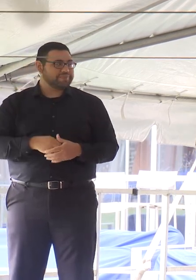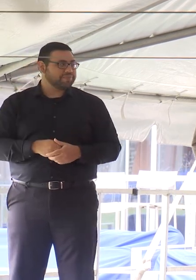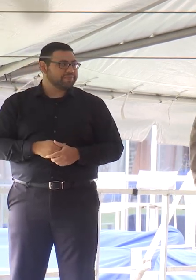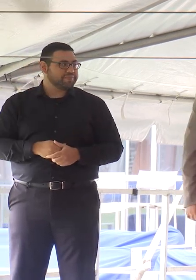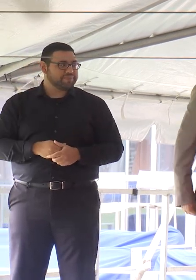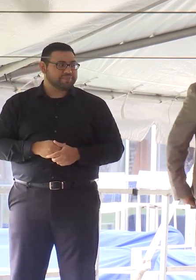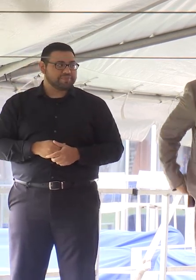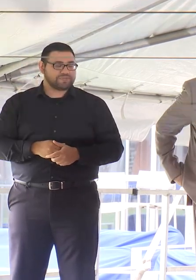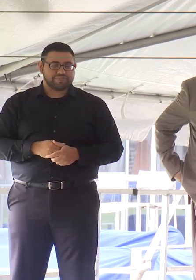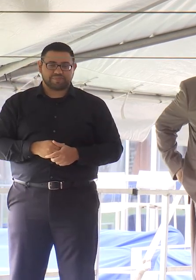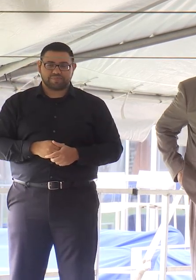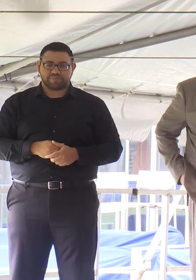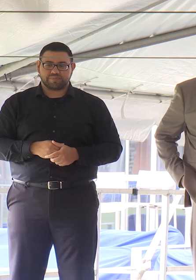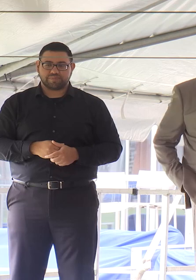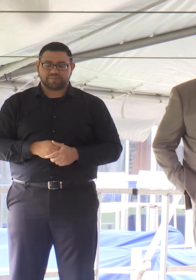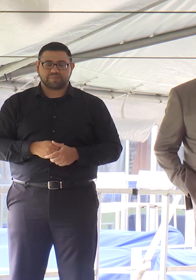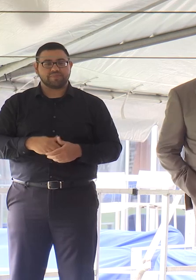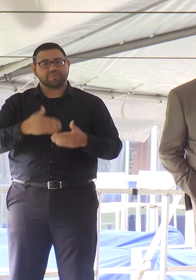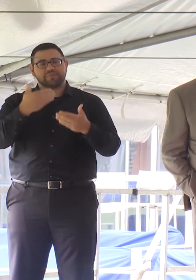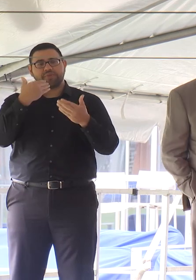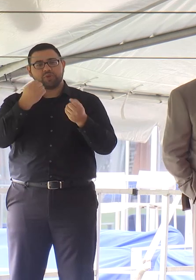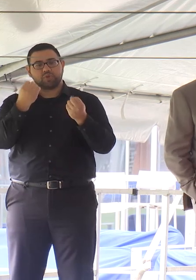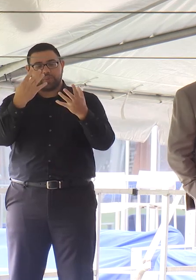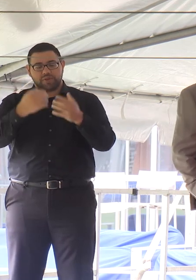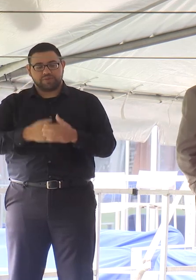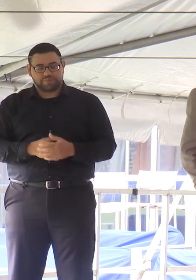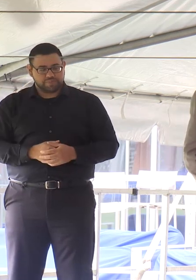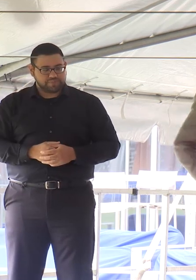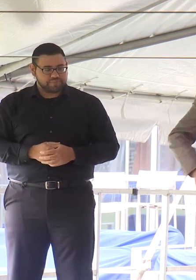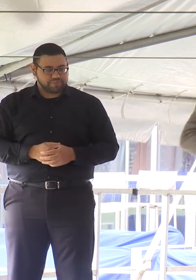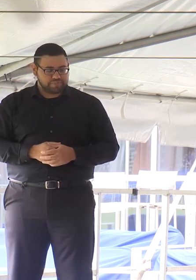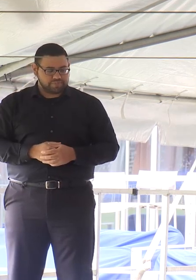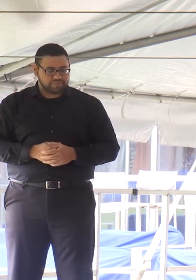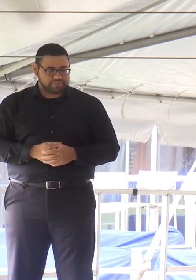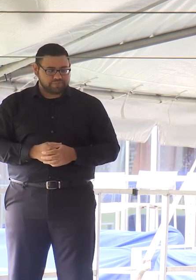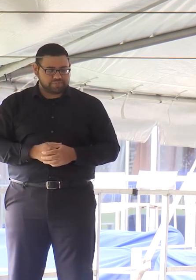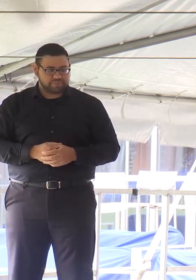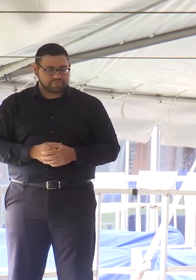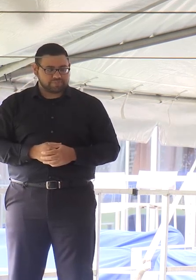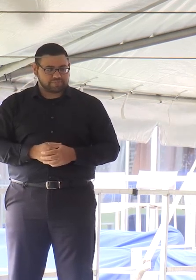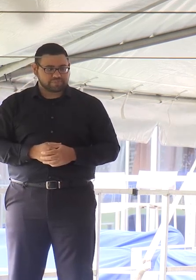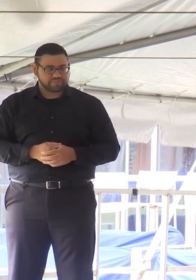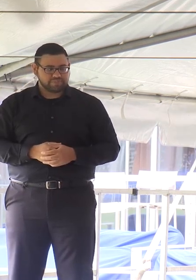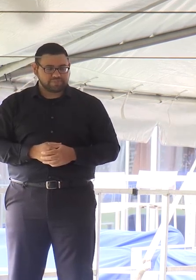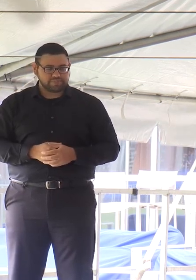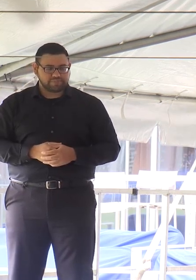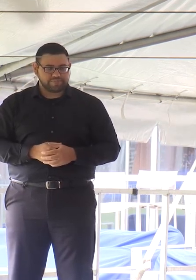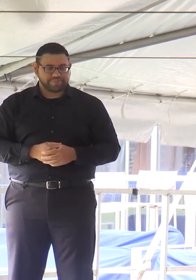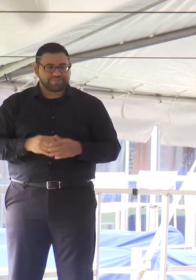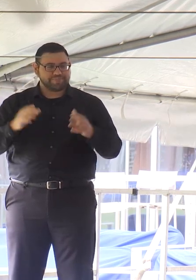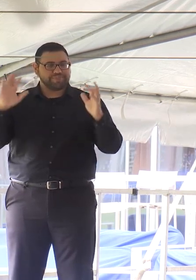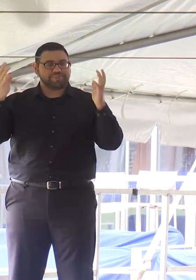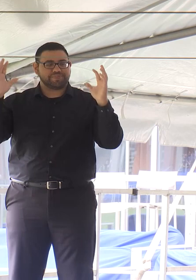not. Thank y'all so much. Yeah. Really appreciate it, everybody. Thank you. Thank you. Oh.